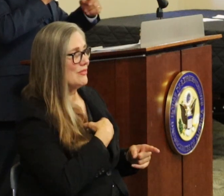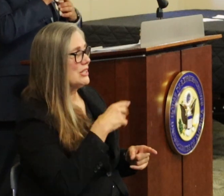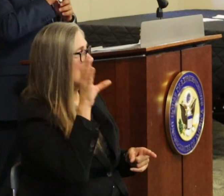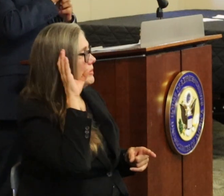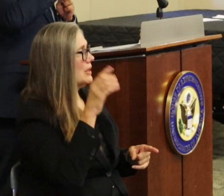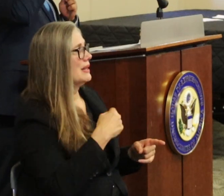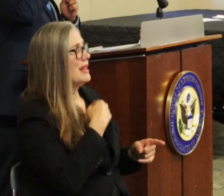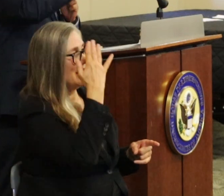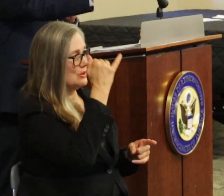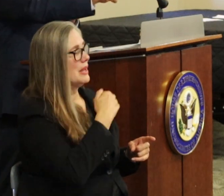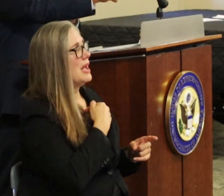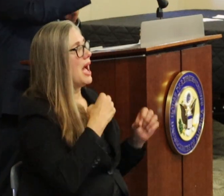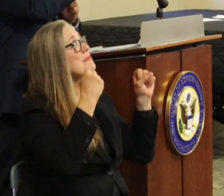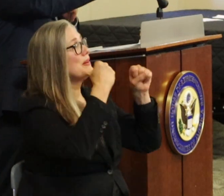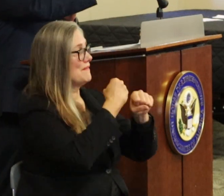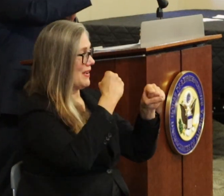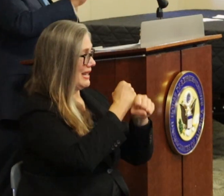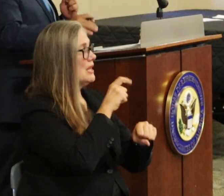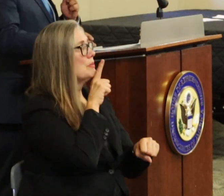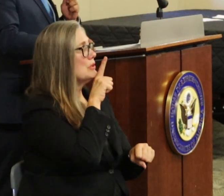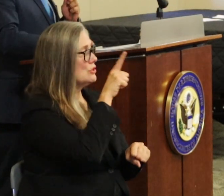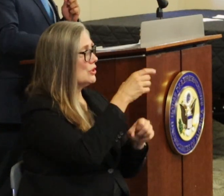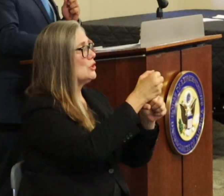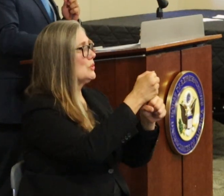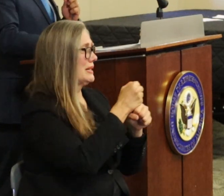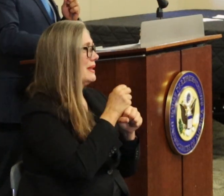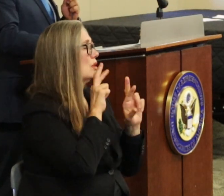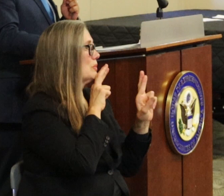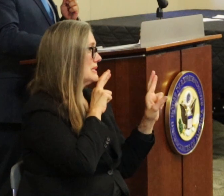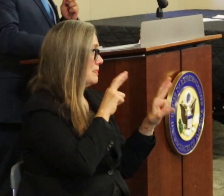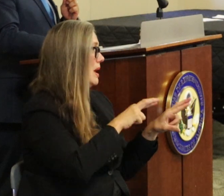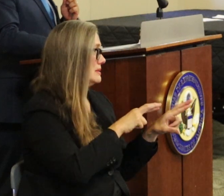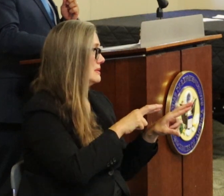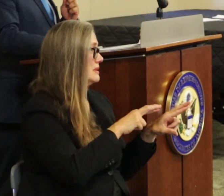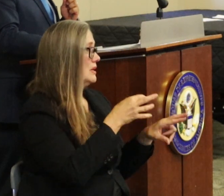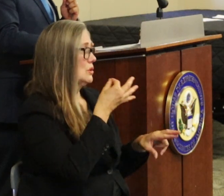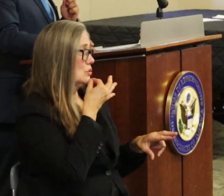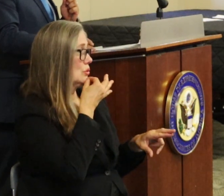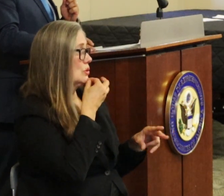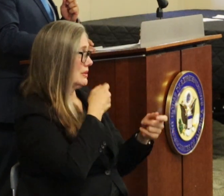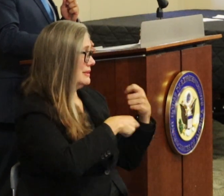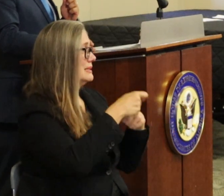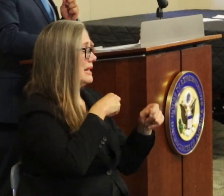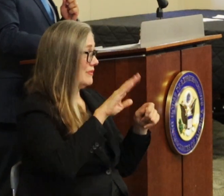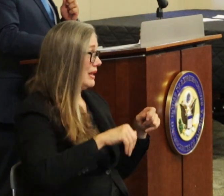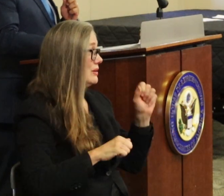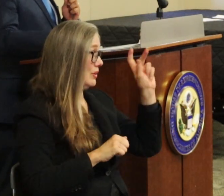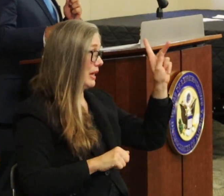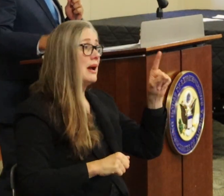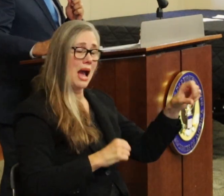your representative, and I'm going to go fight like hell to make sure you get the appropriate response sooner rather than later. Thank you. All